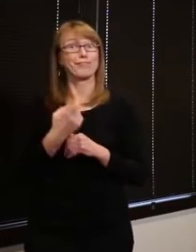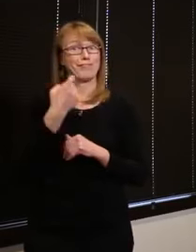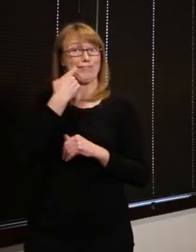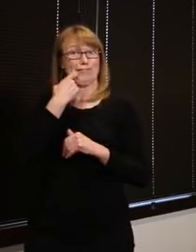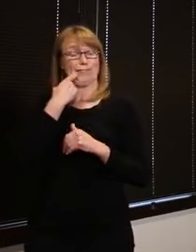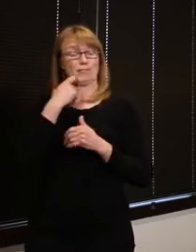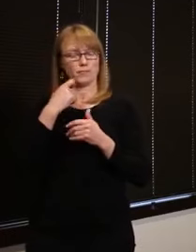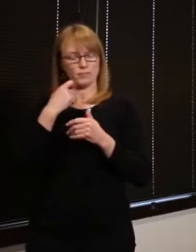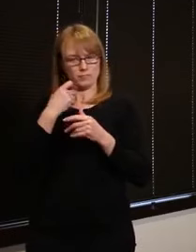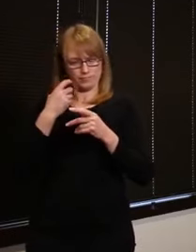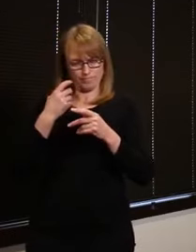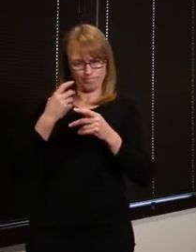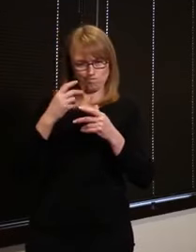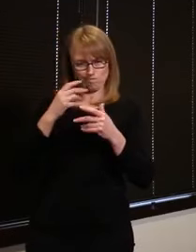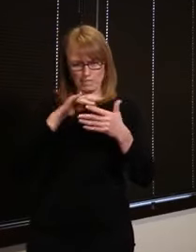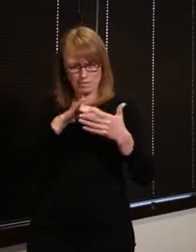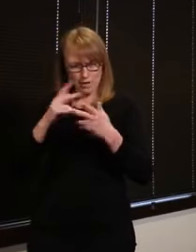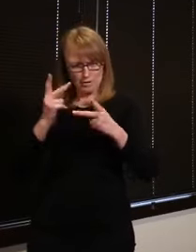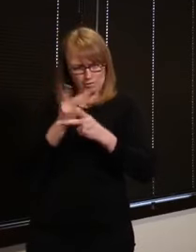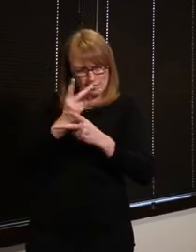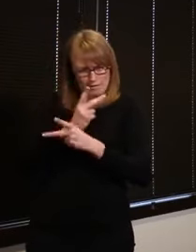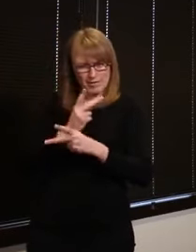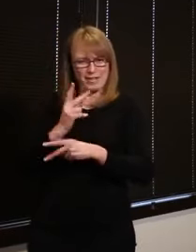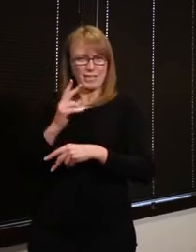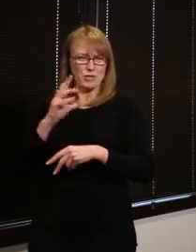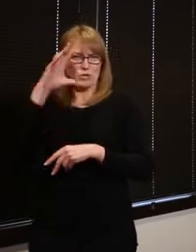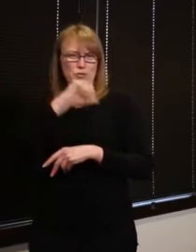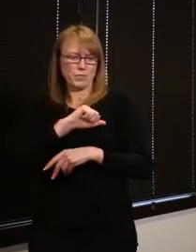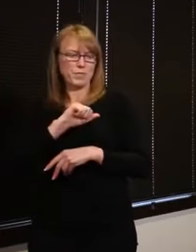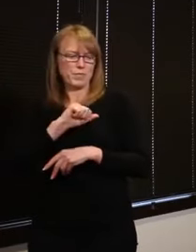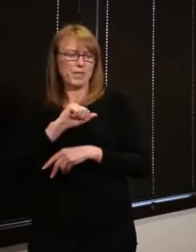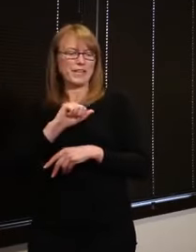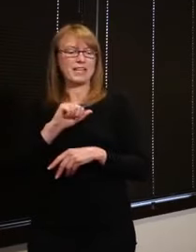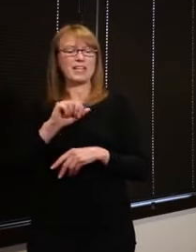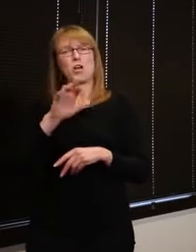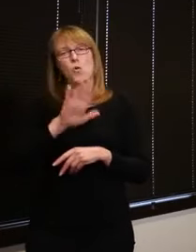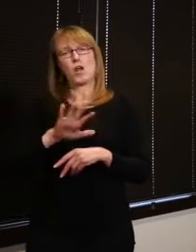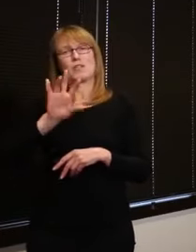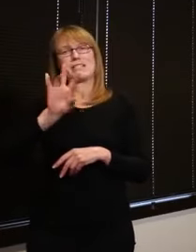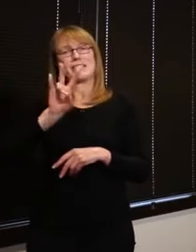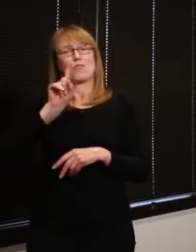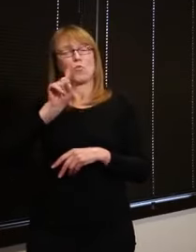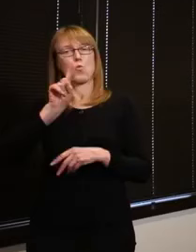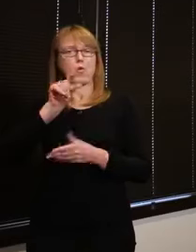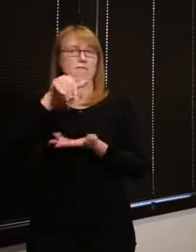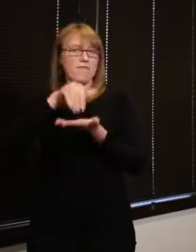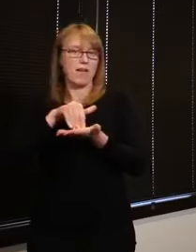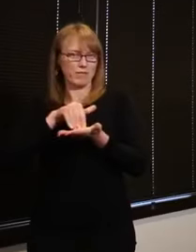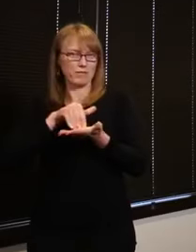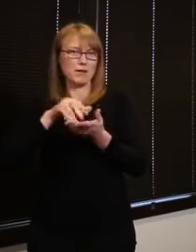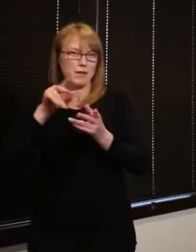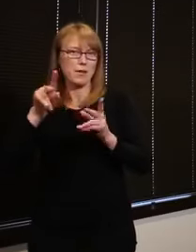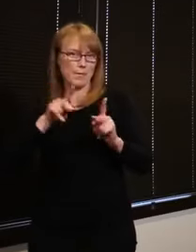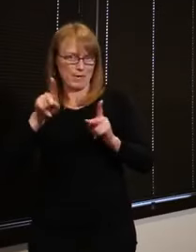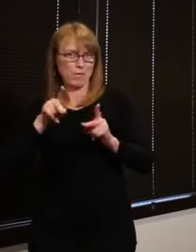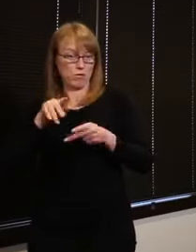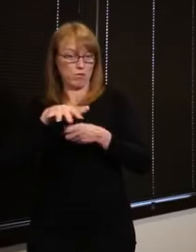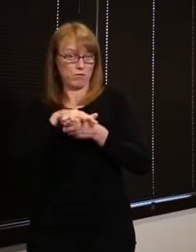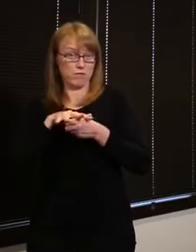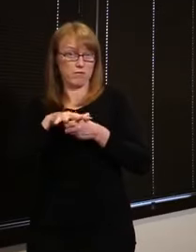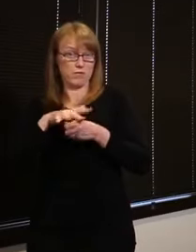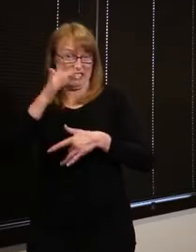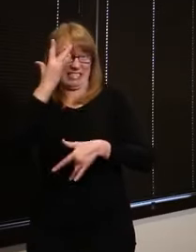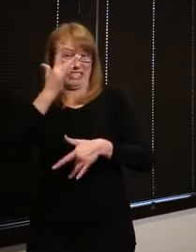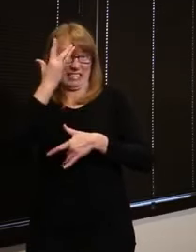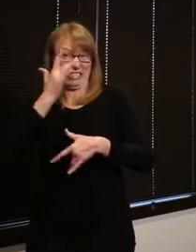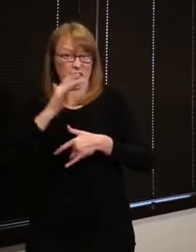around 71,000 people will have been infected with the coronavirus in the St. Louis area